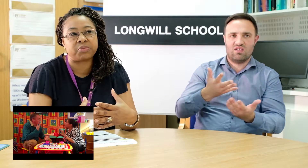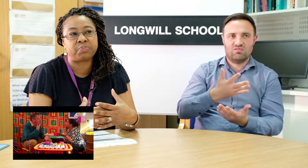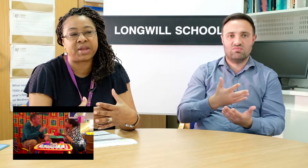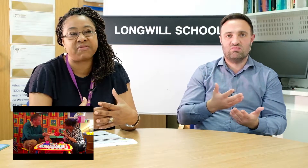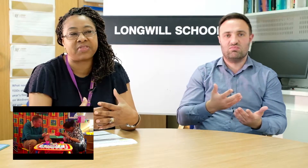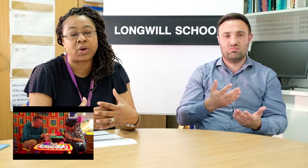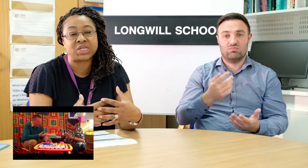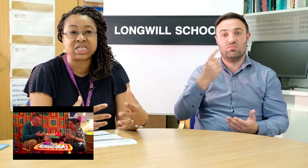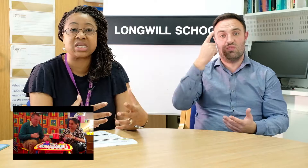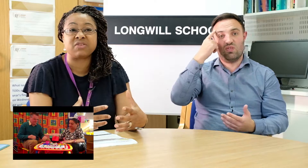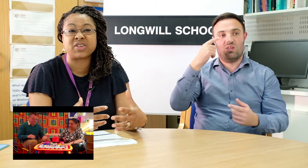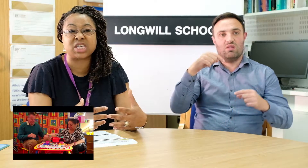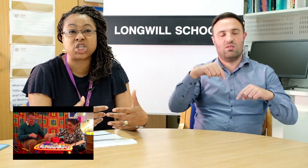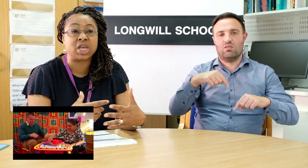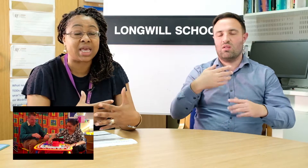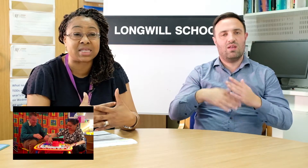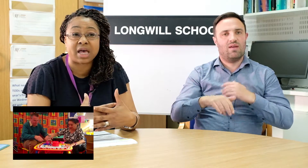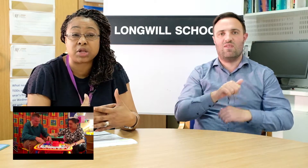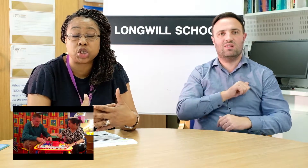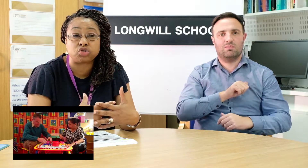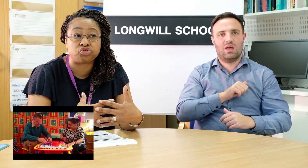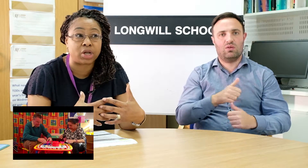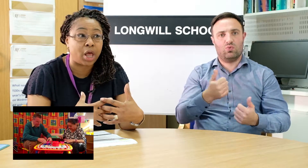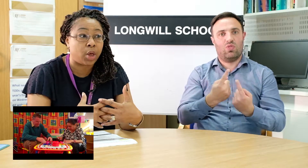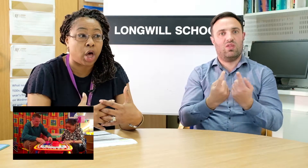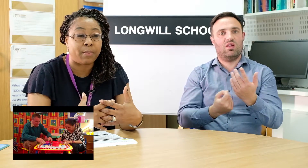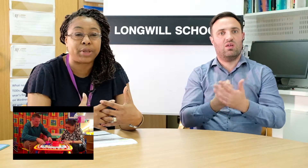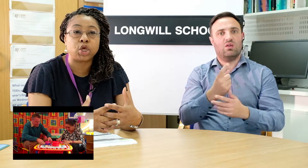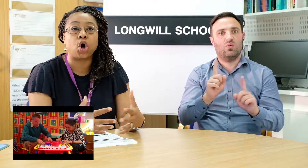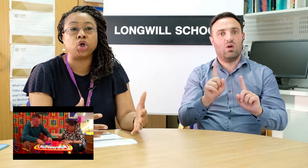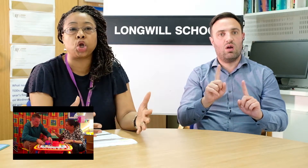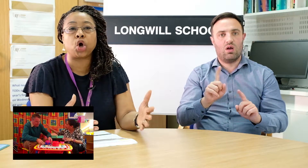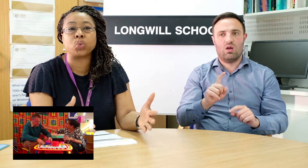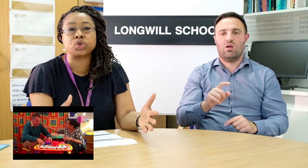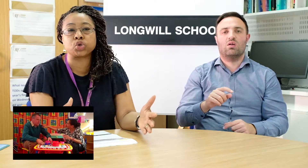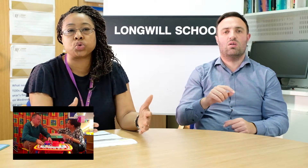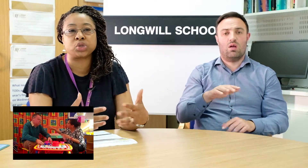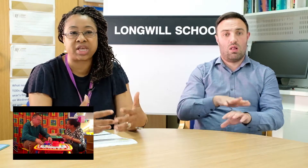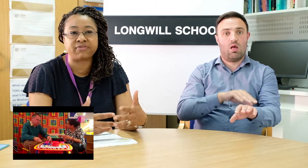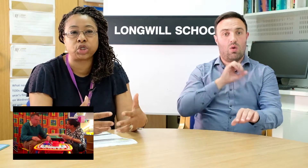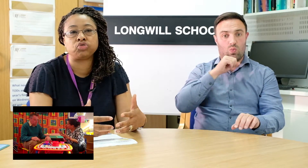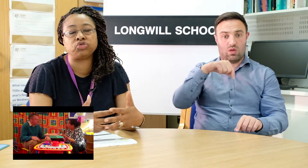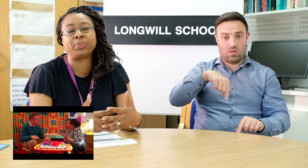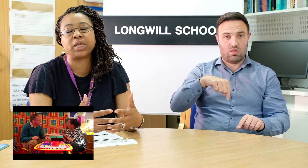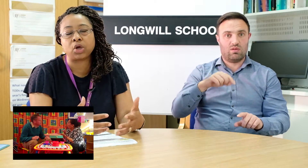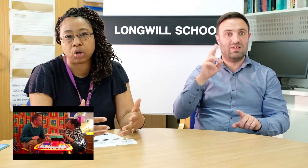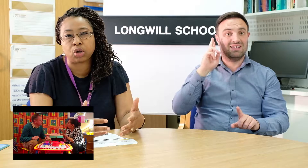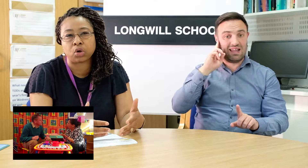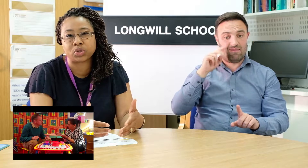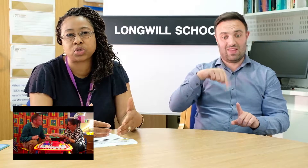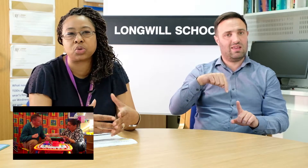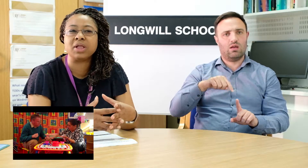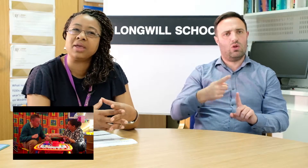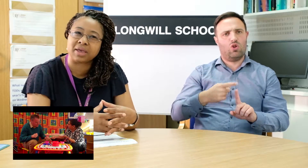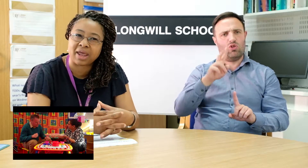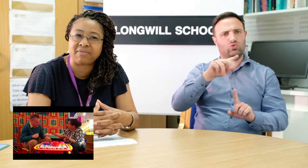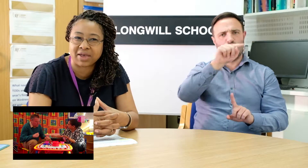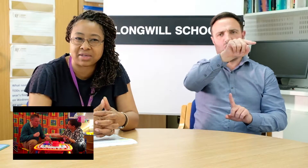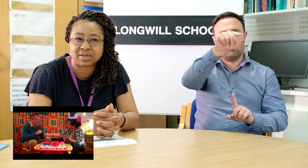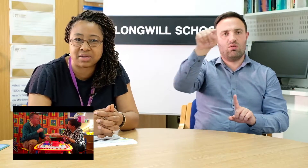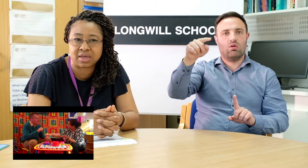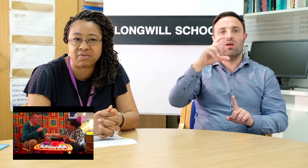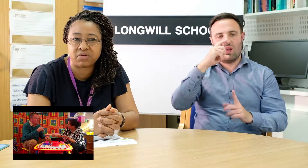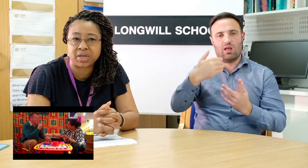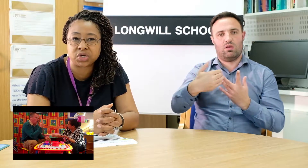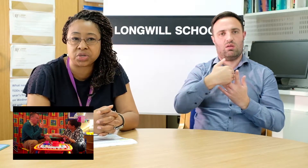think the benefit that we didn't envisage is that children beyond Longwill School, deaf children beyond Longwill School, can